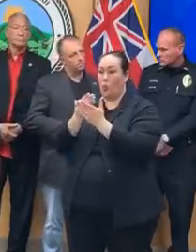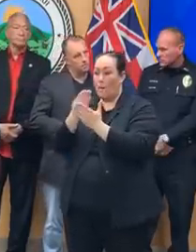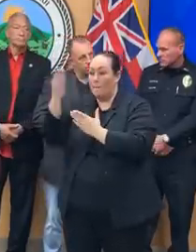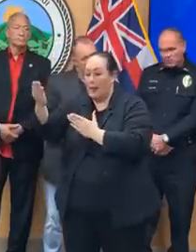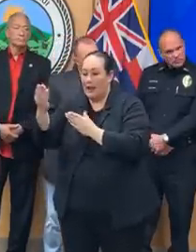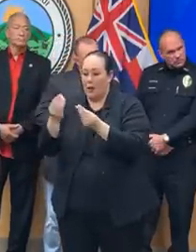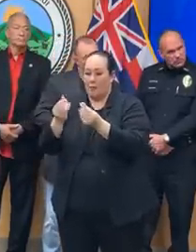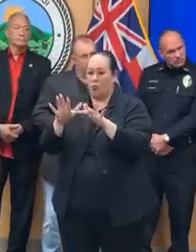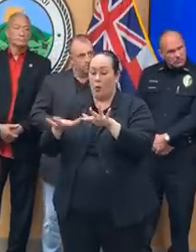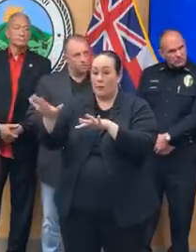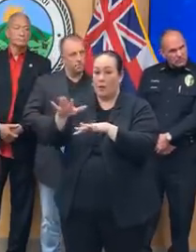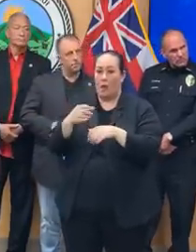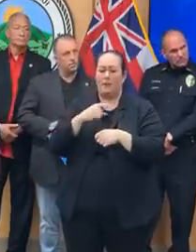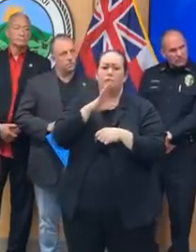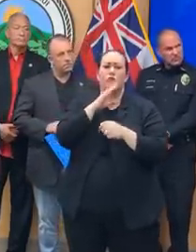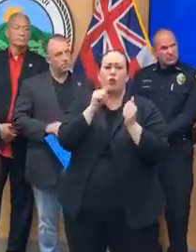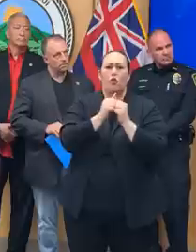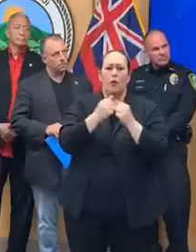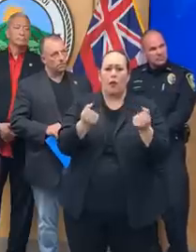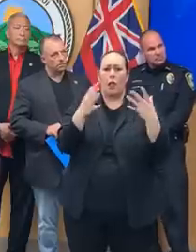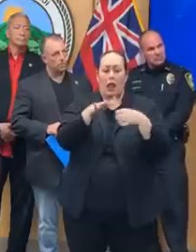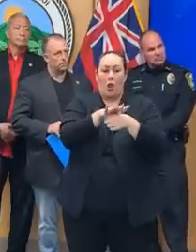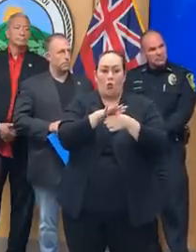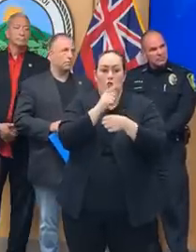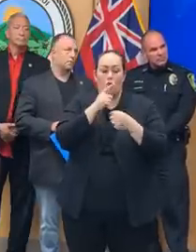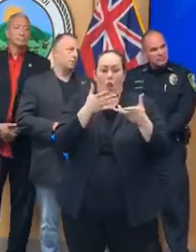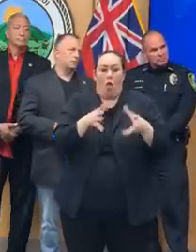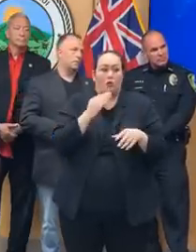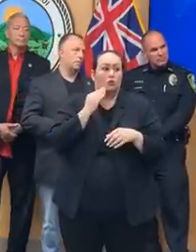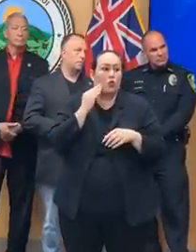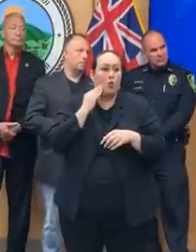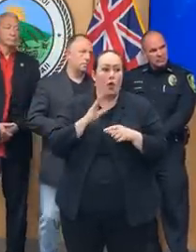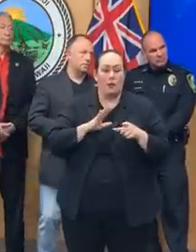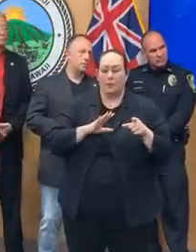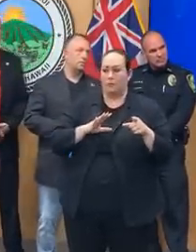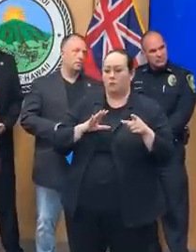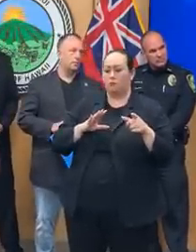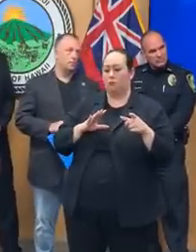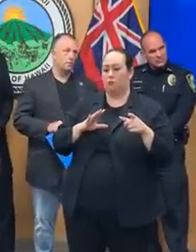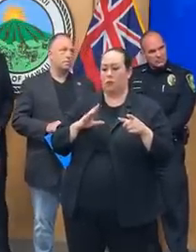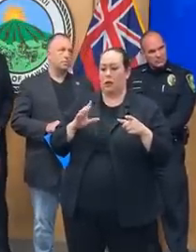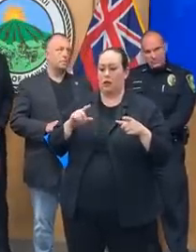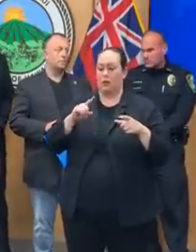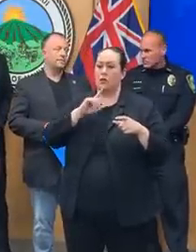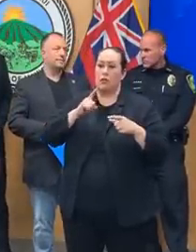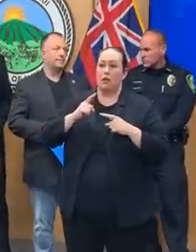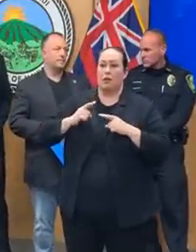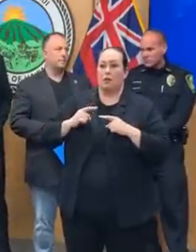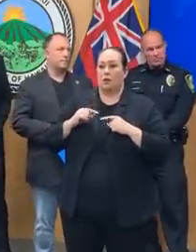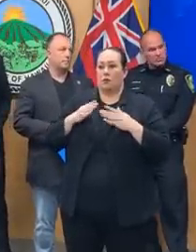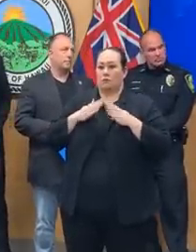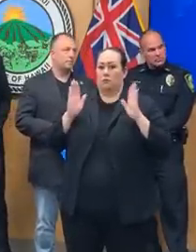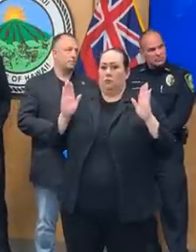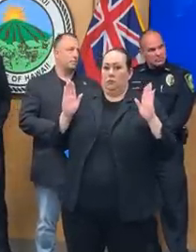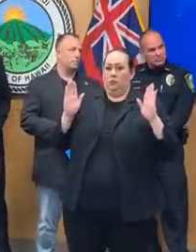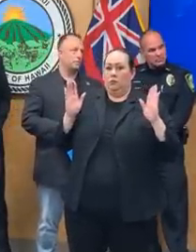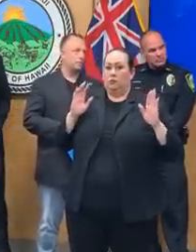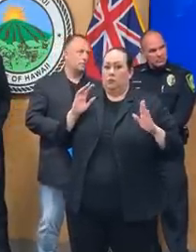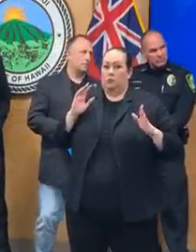been talking to a lot of locals who have lost their homes, and they are not at a very vulnerable position, so they